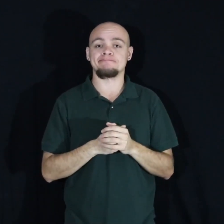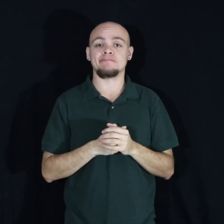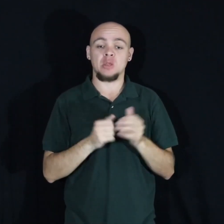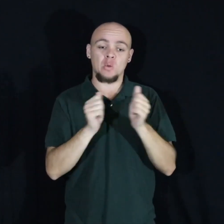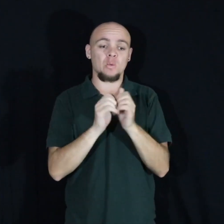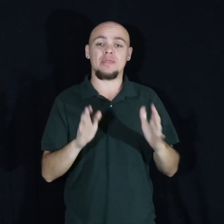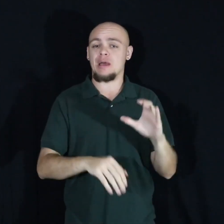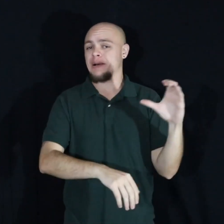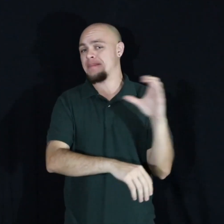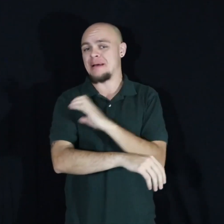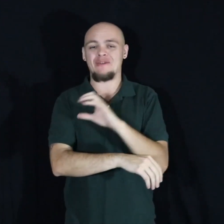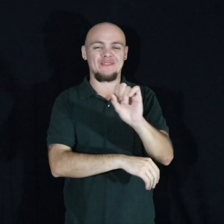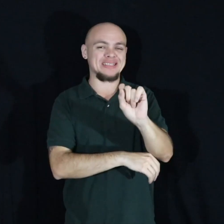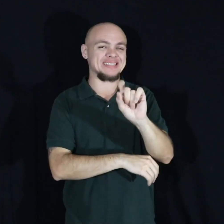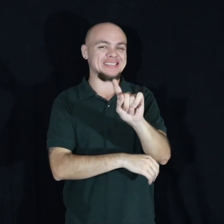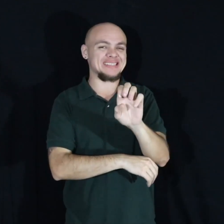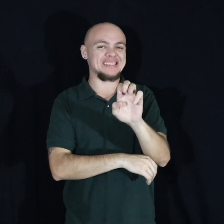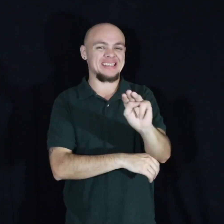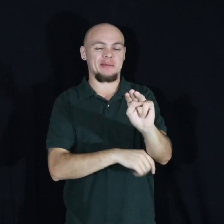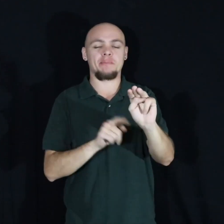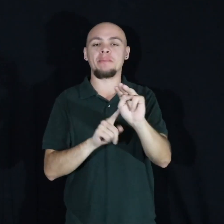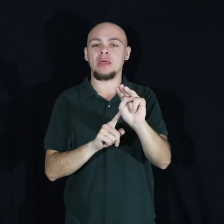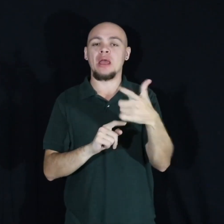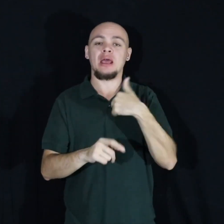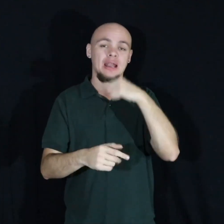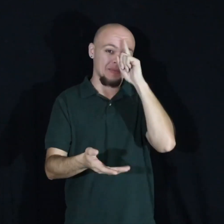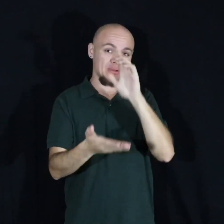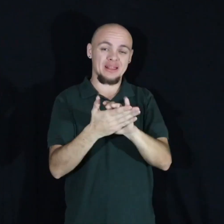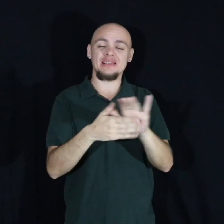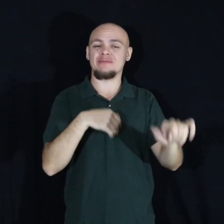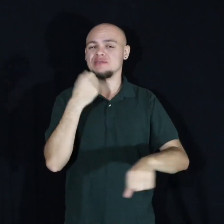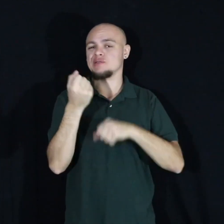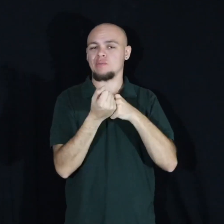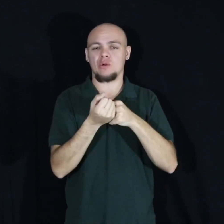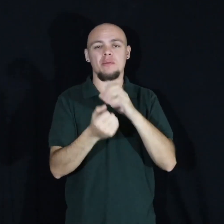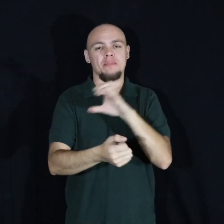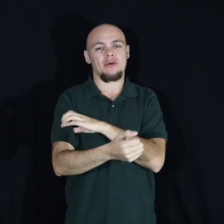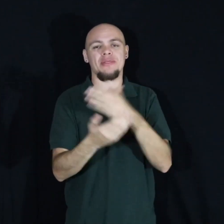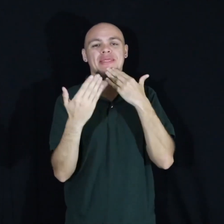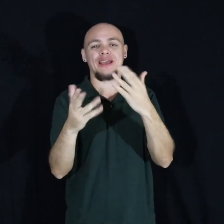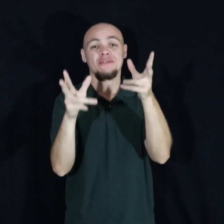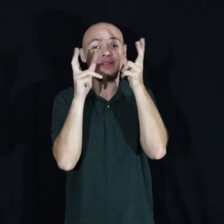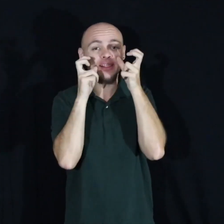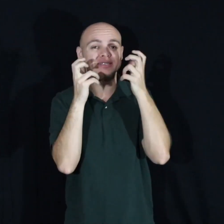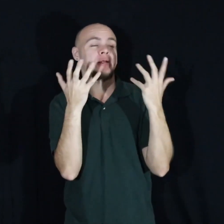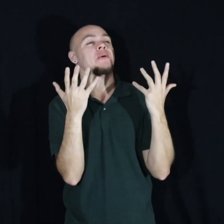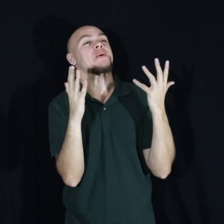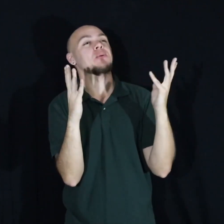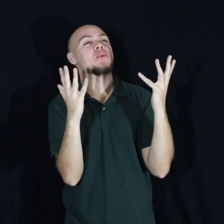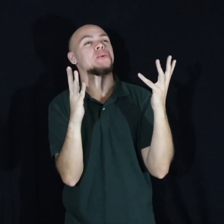without a powerful STEM, and I believe in the power of support. Thank you for listening.